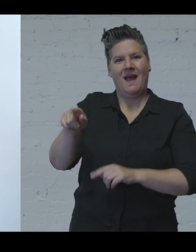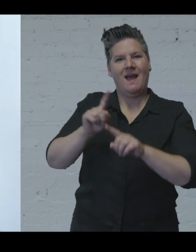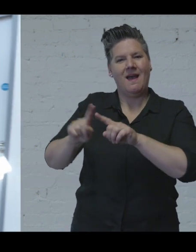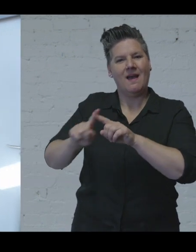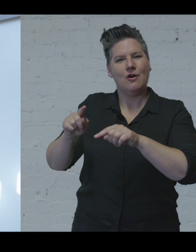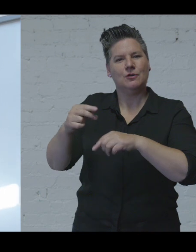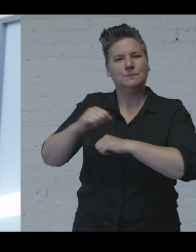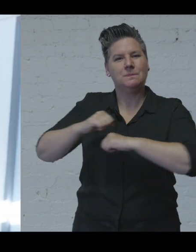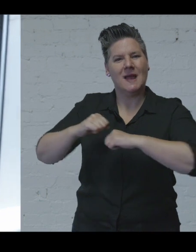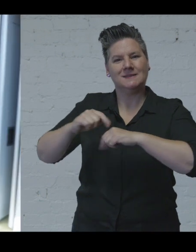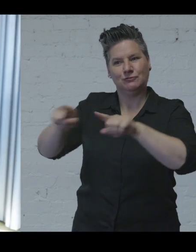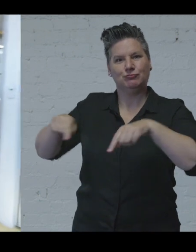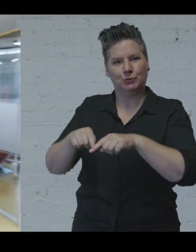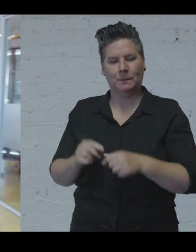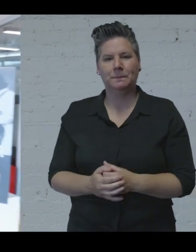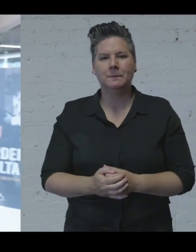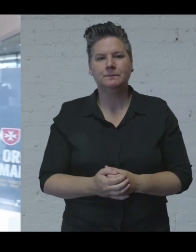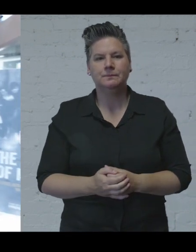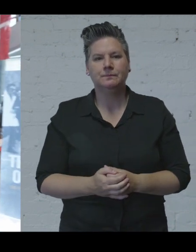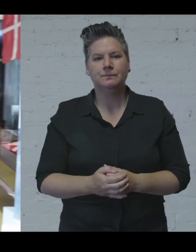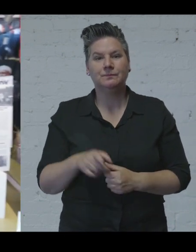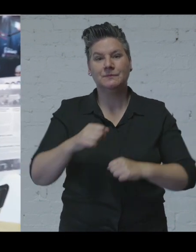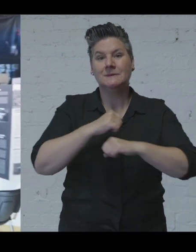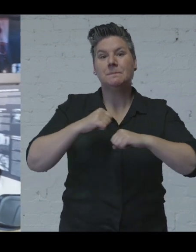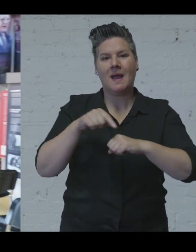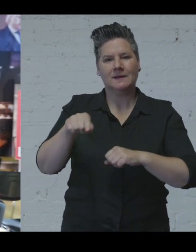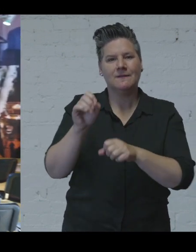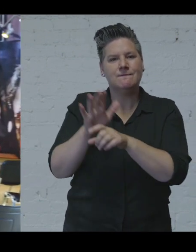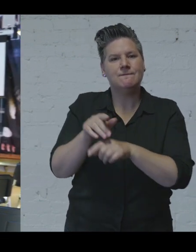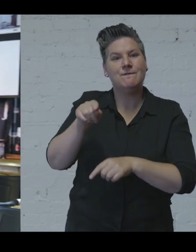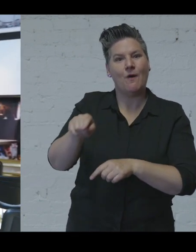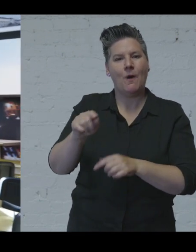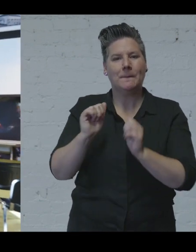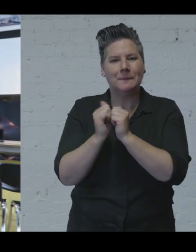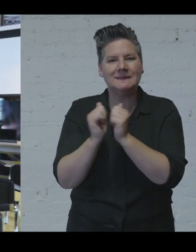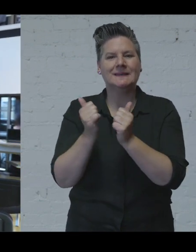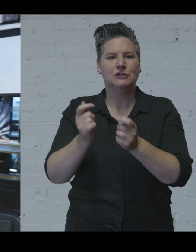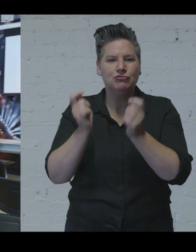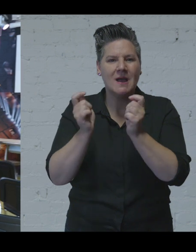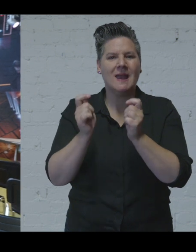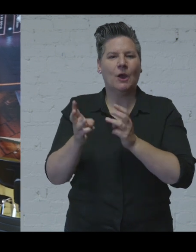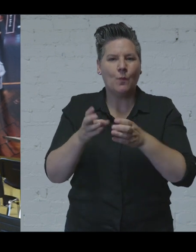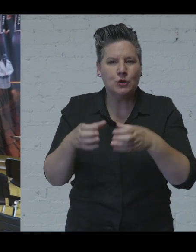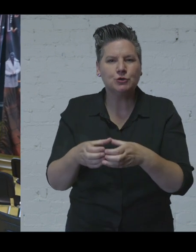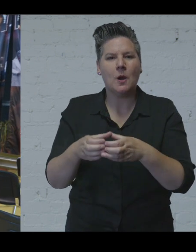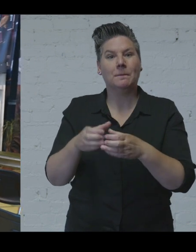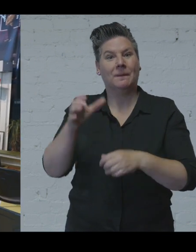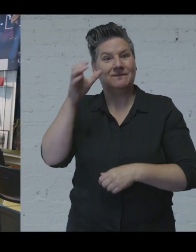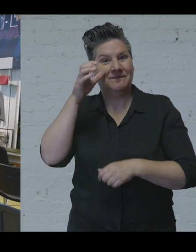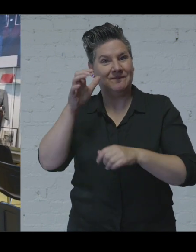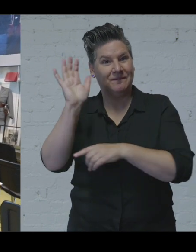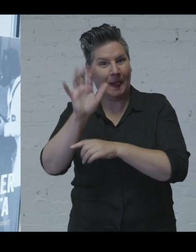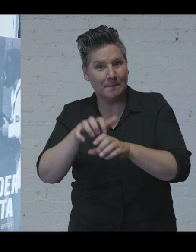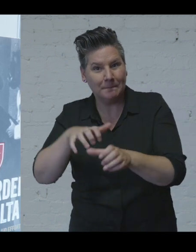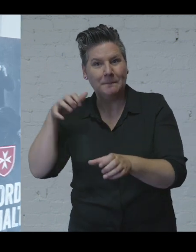multi-purpose space. This space is used for meetings, training, workshops, film screenings and art events. The second floor